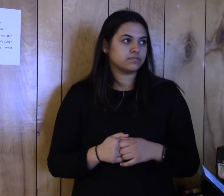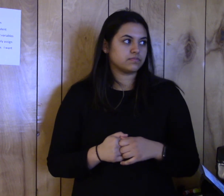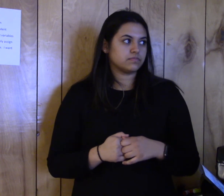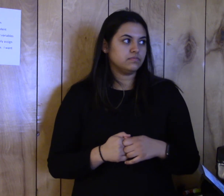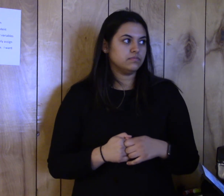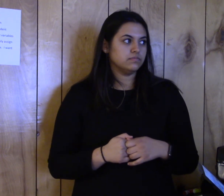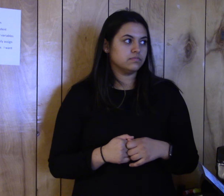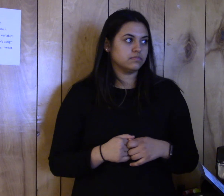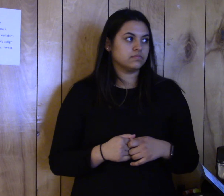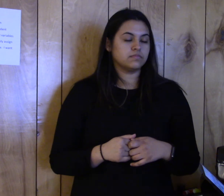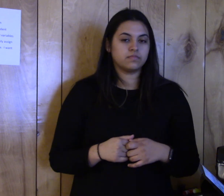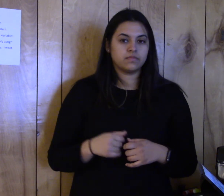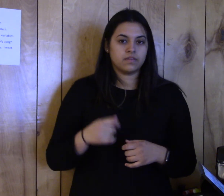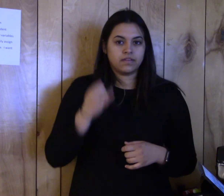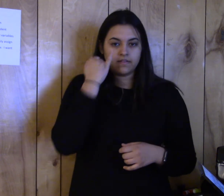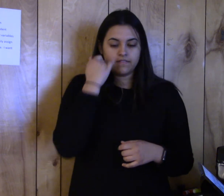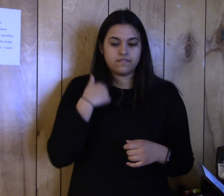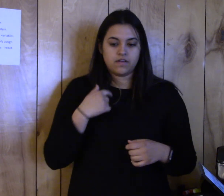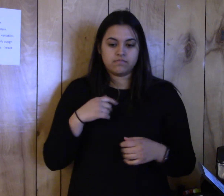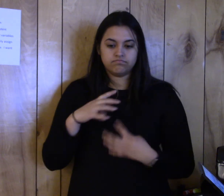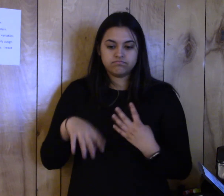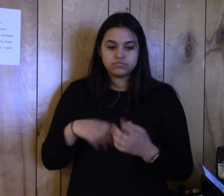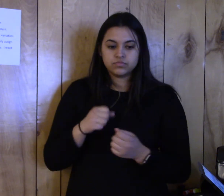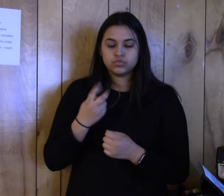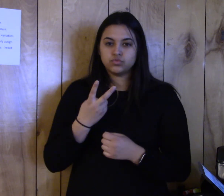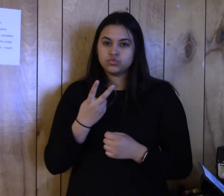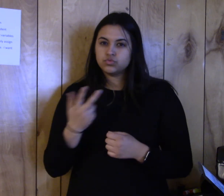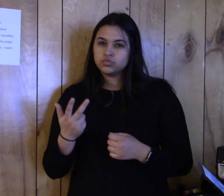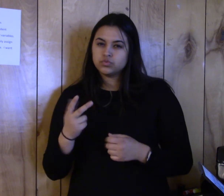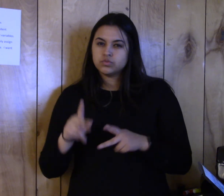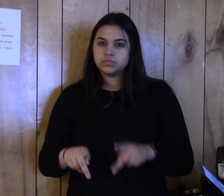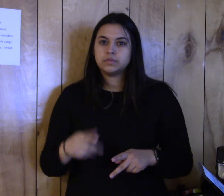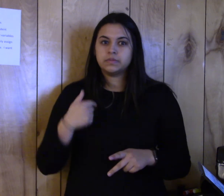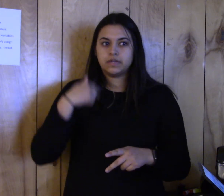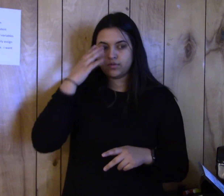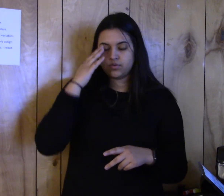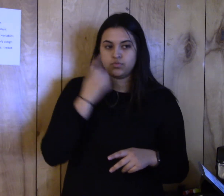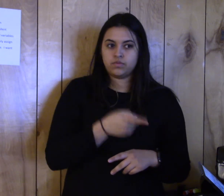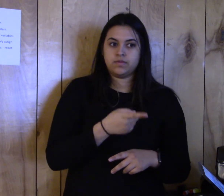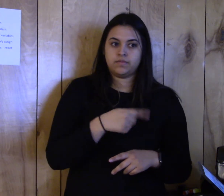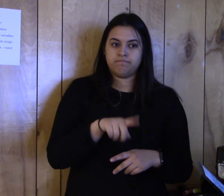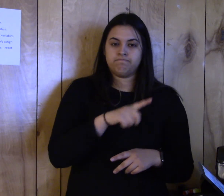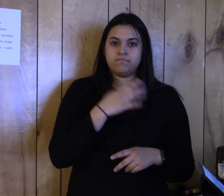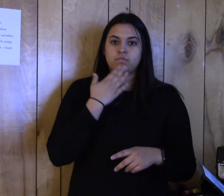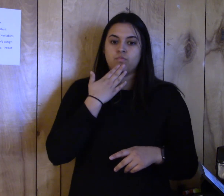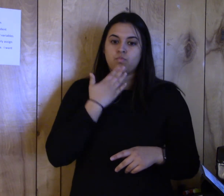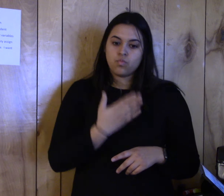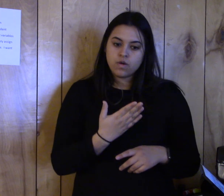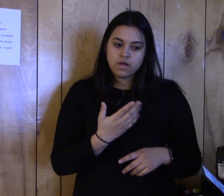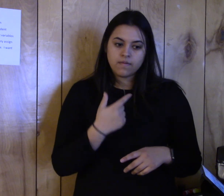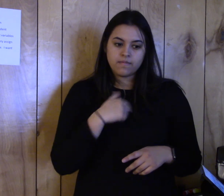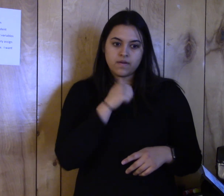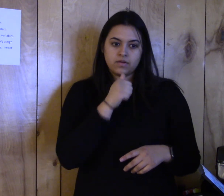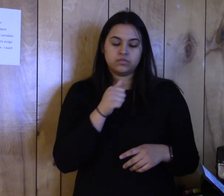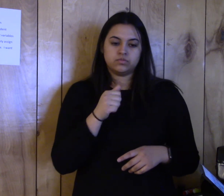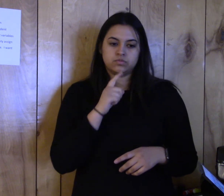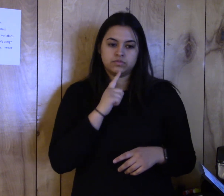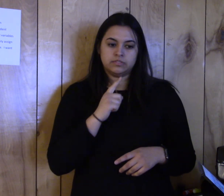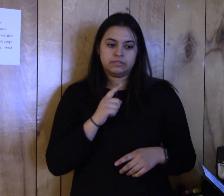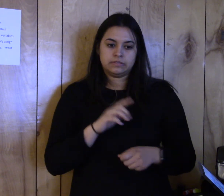really well, and we all know what we're doing with whatever it is that we're doing, I don't worry about somebody messing it up real bad, blowing up a building